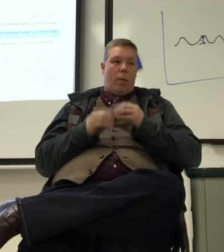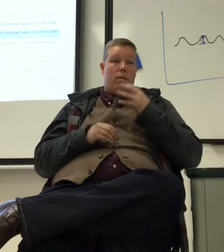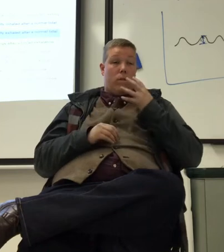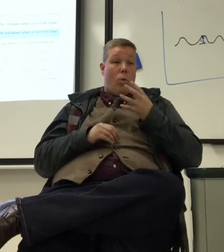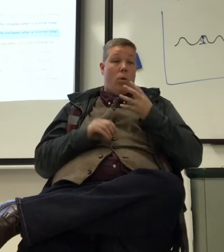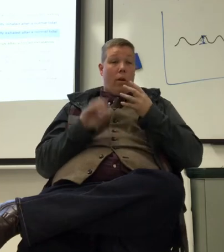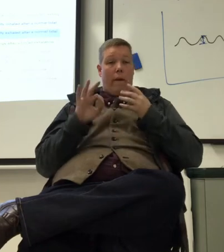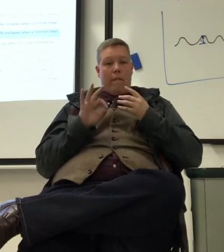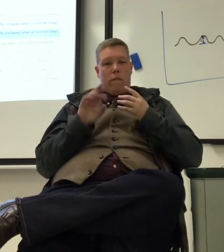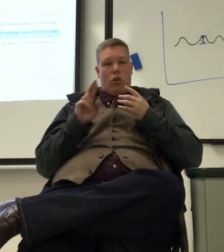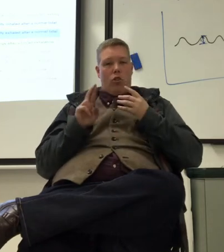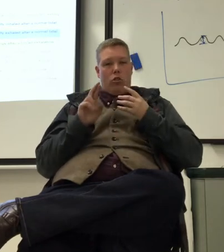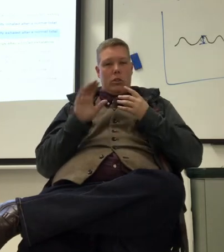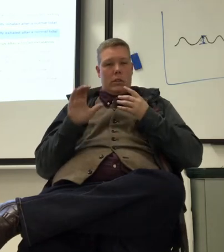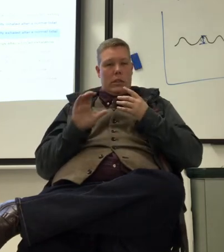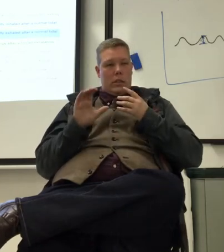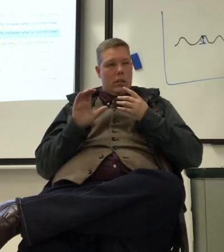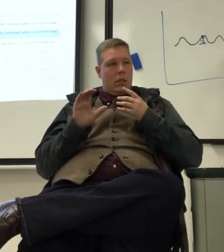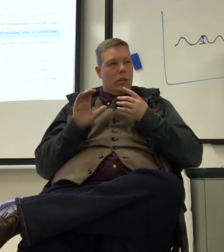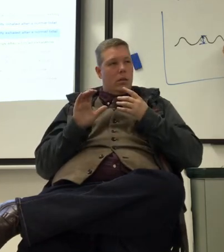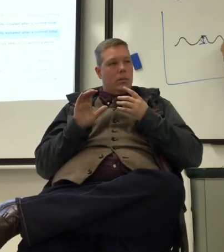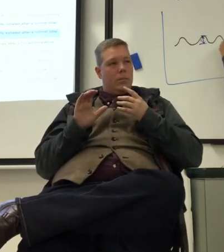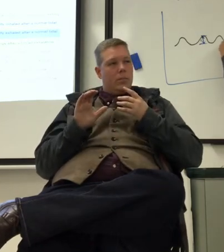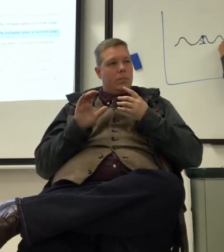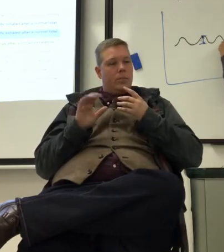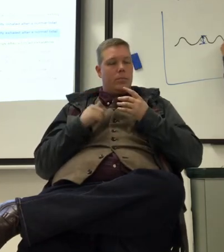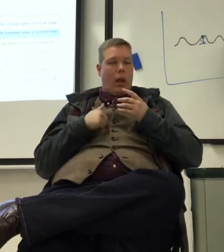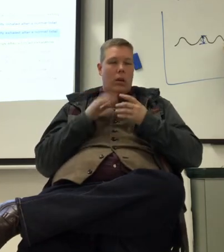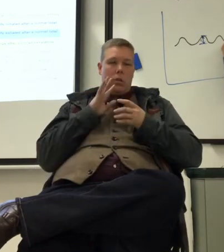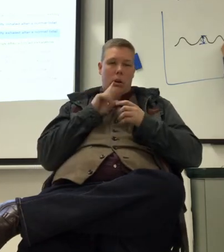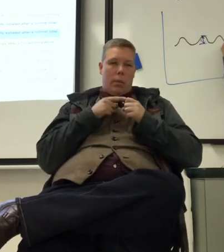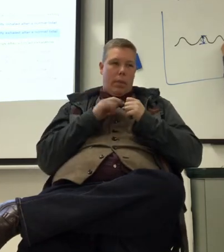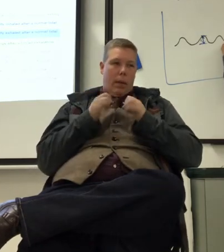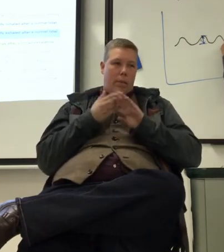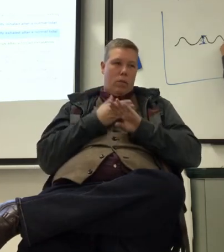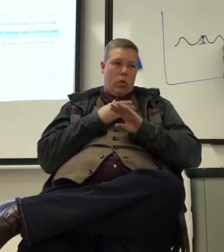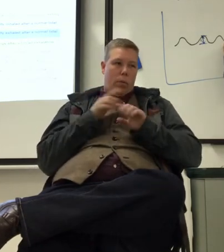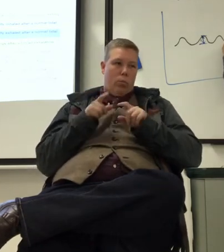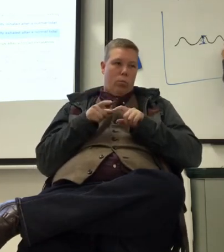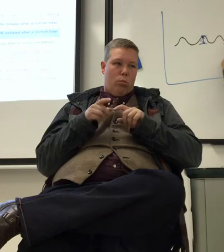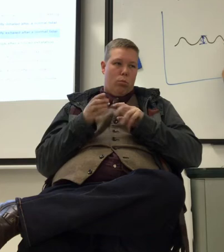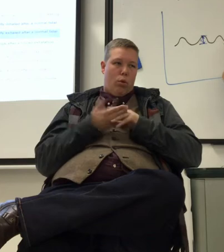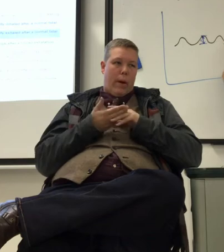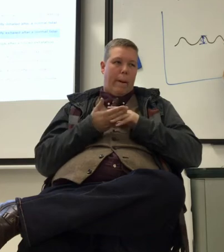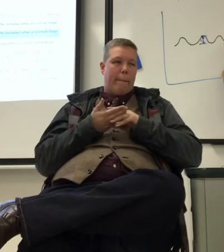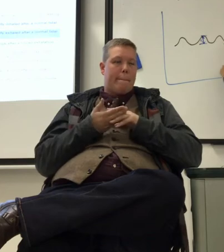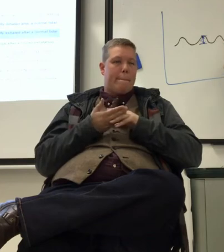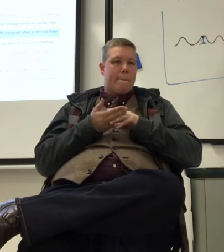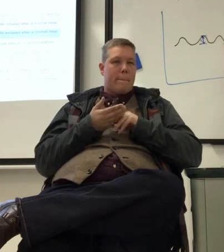FRC. FRC, I talked about it before the break. It's kind of like,